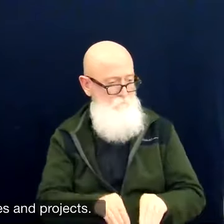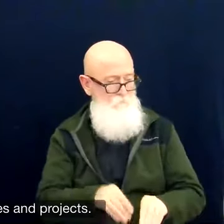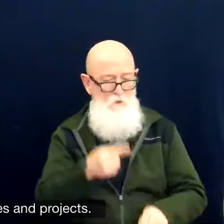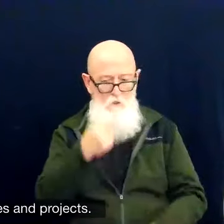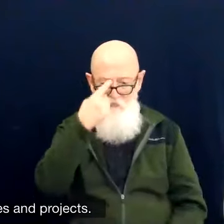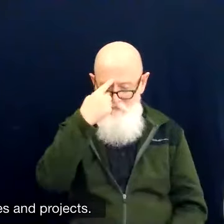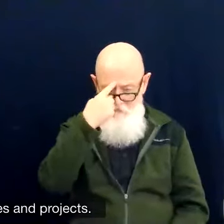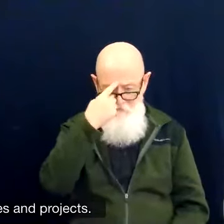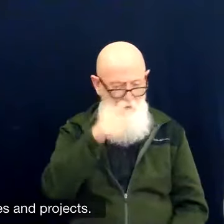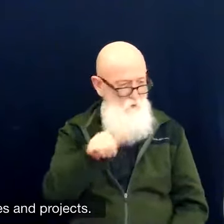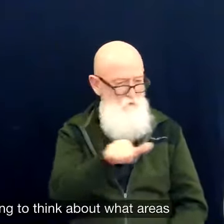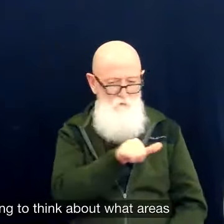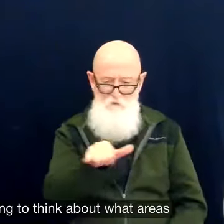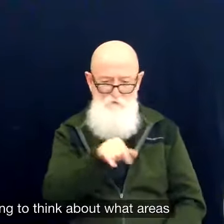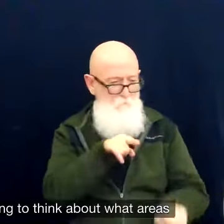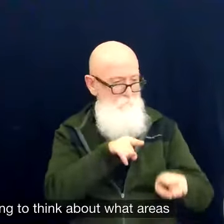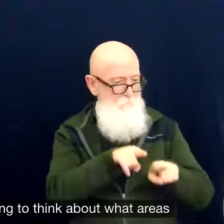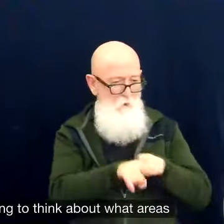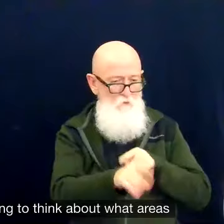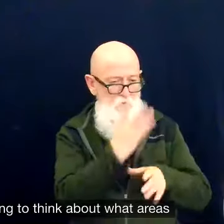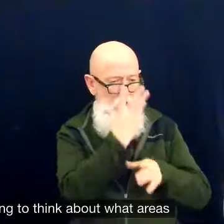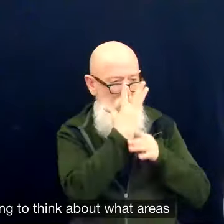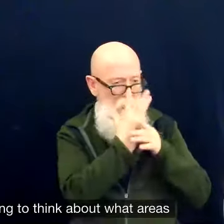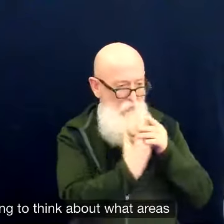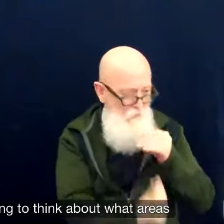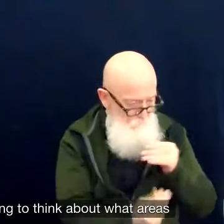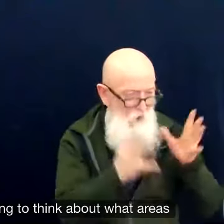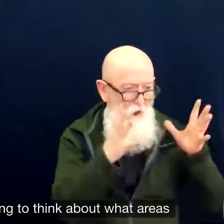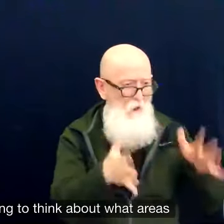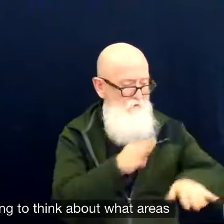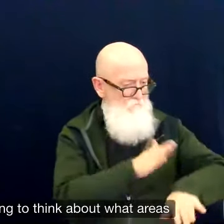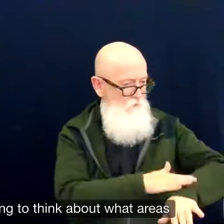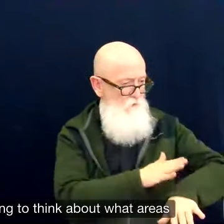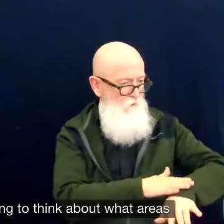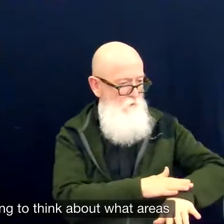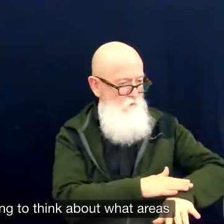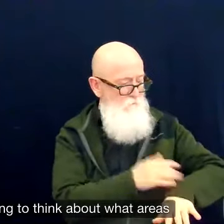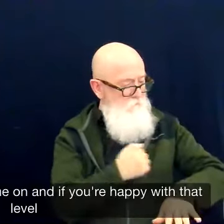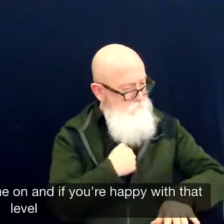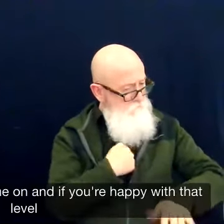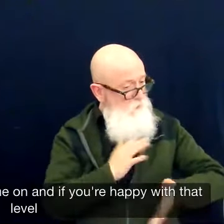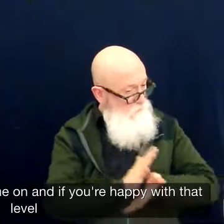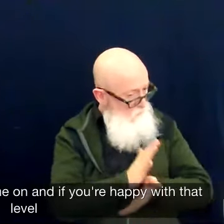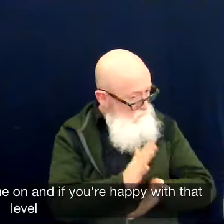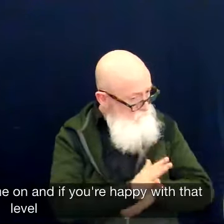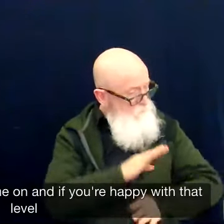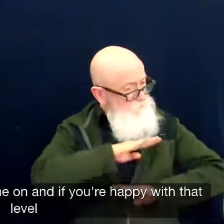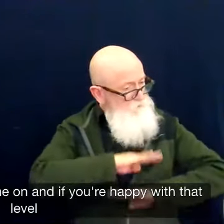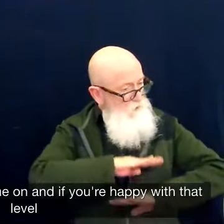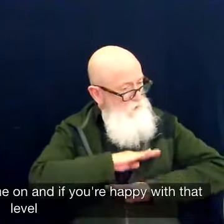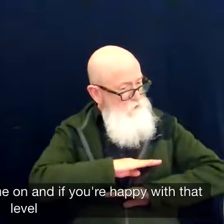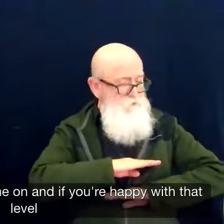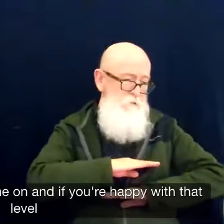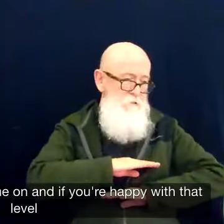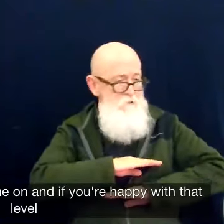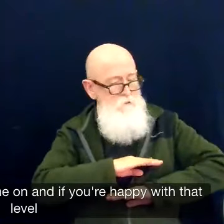you're spending most time on, and if you're happy with that level, or if you would like it to be more or less.